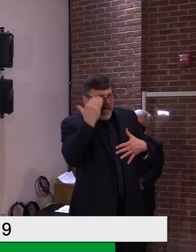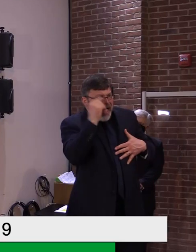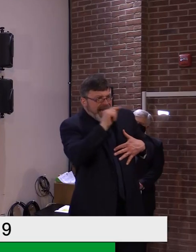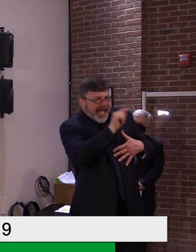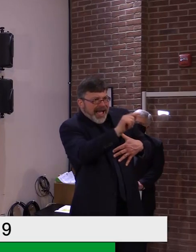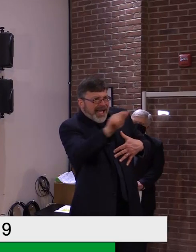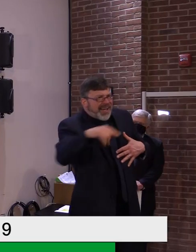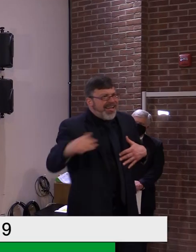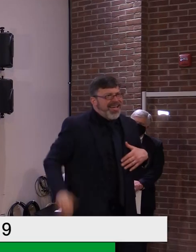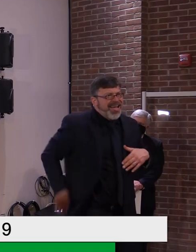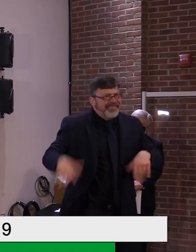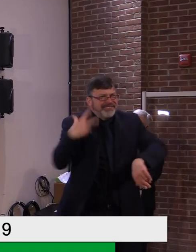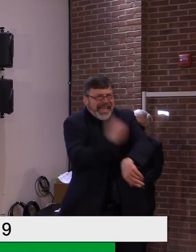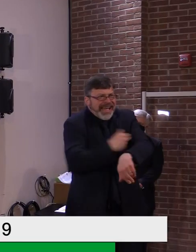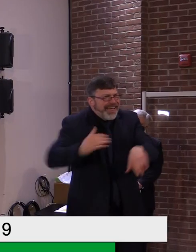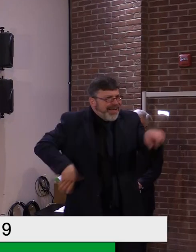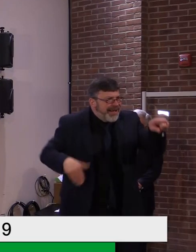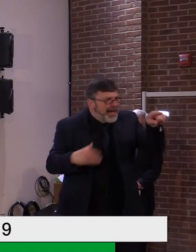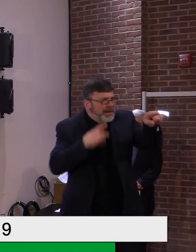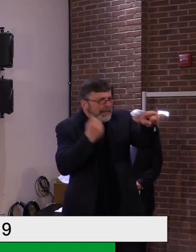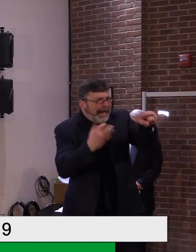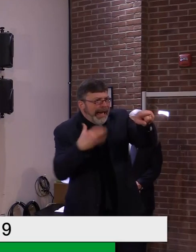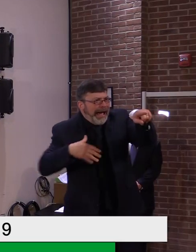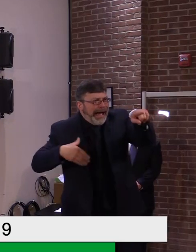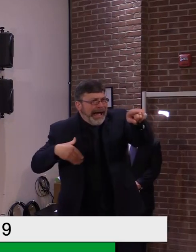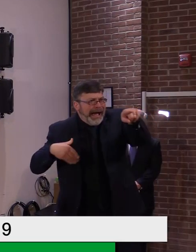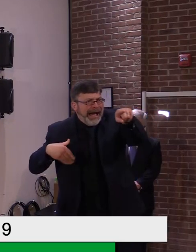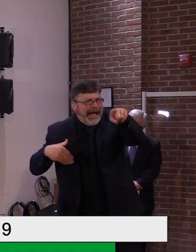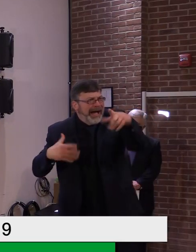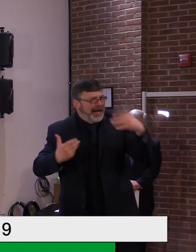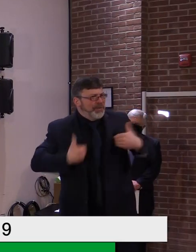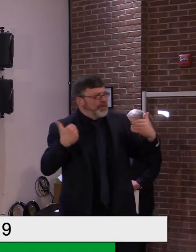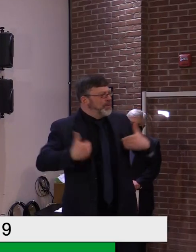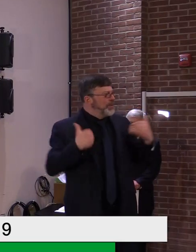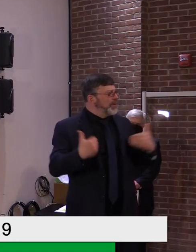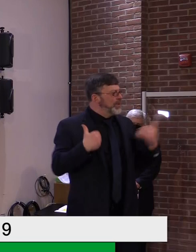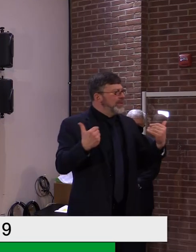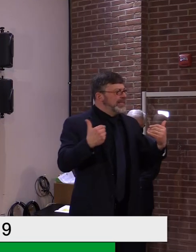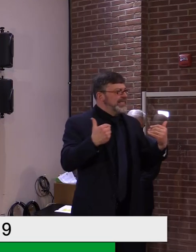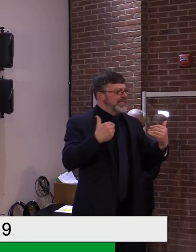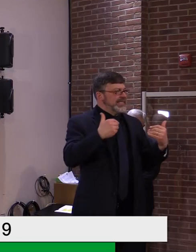you can expect to see things change in that over the ensuing months.